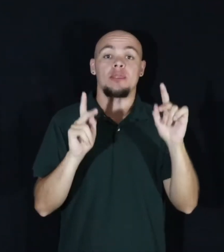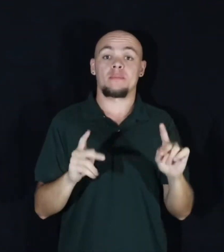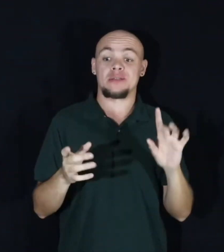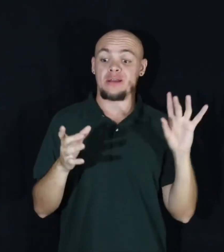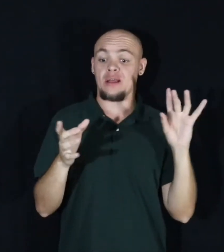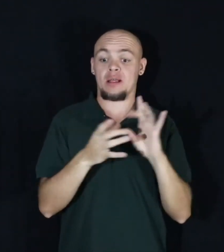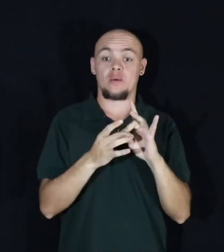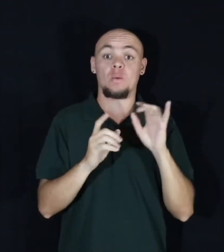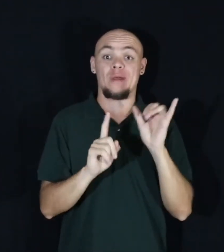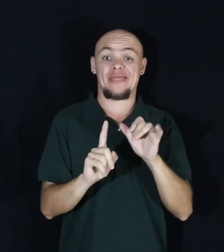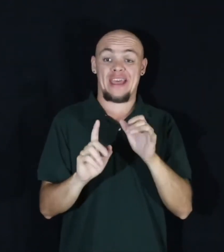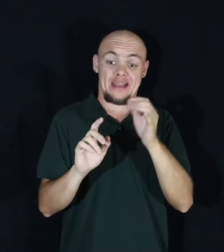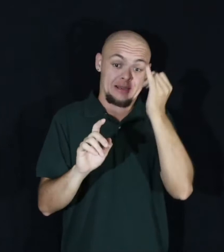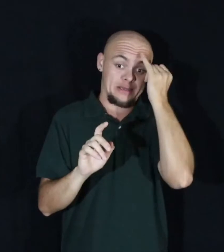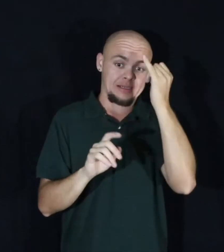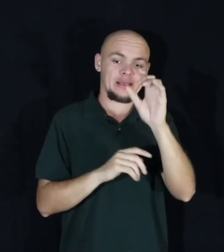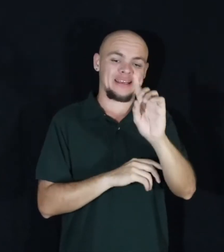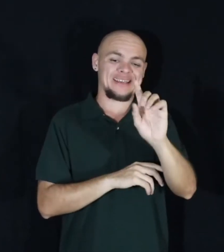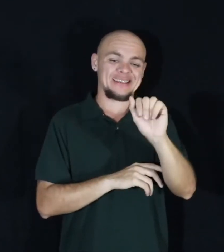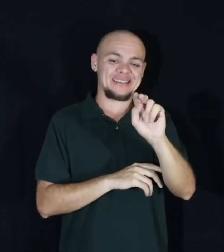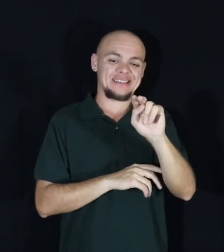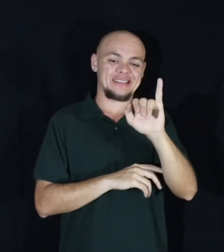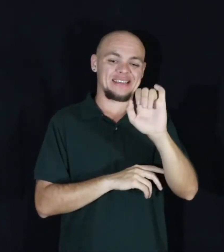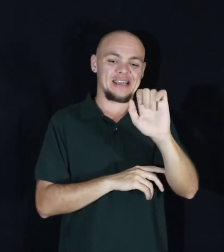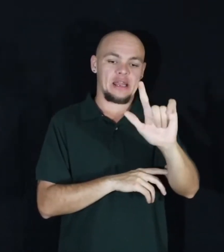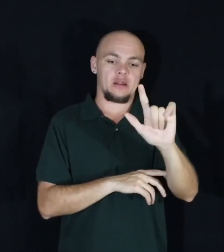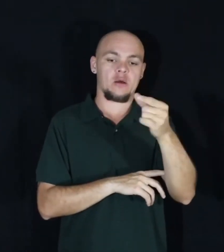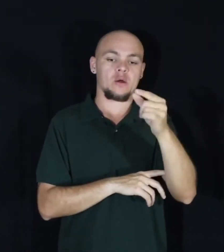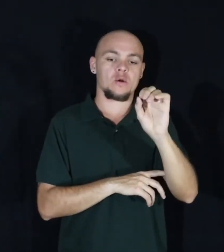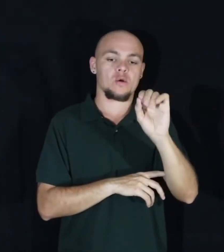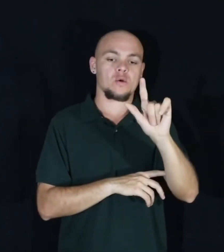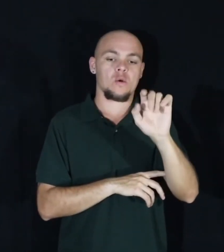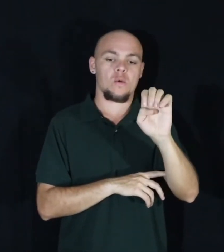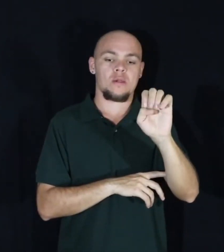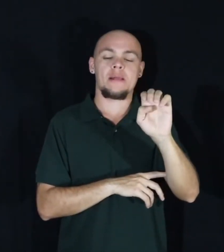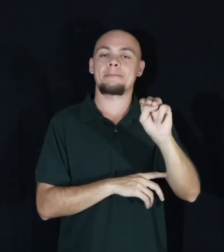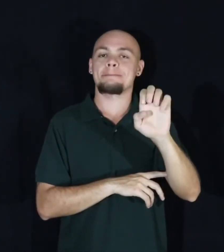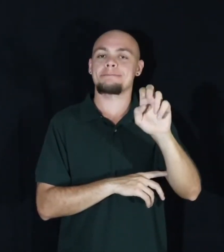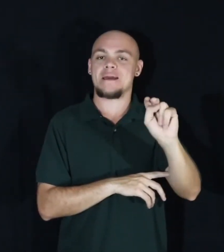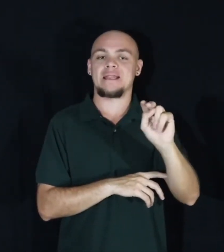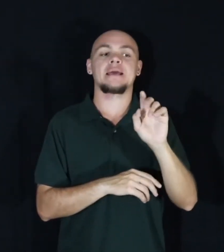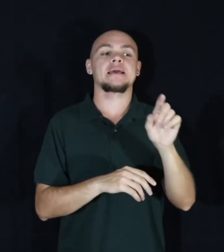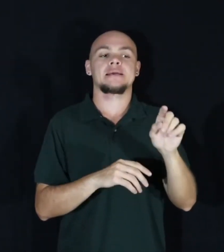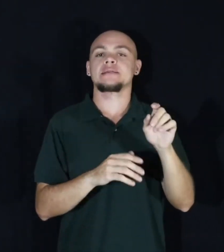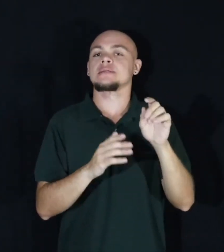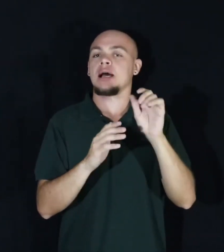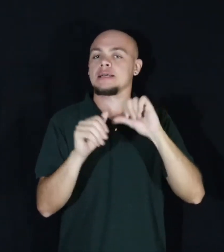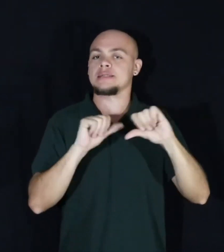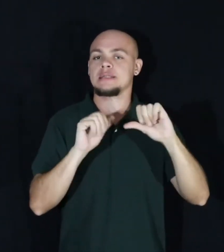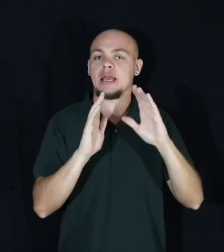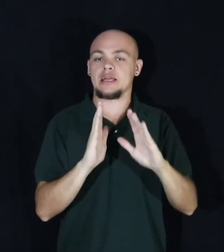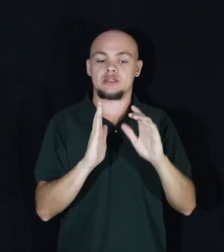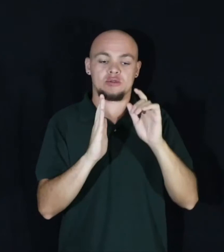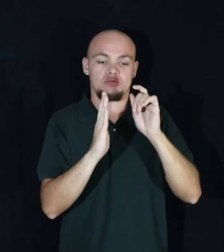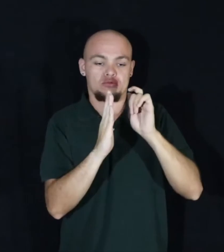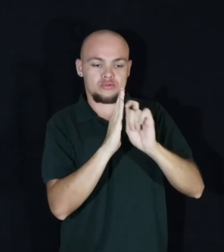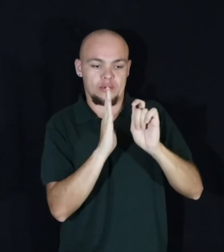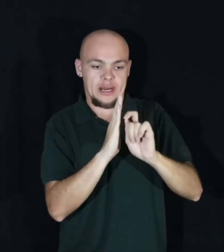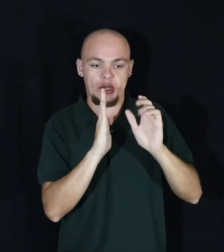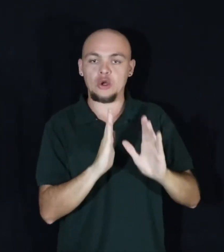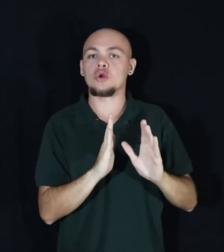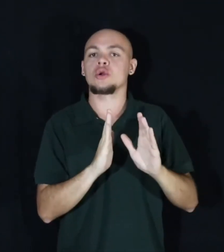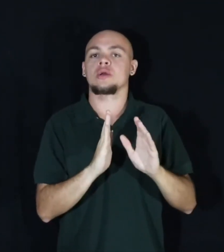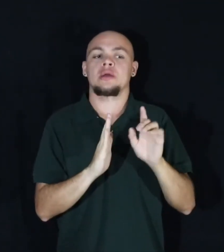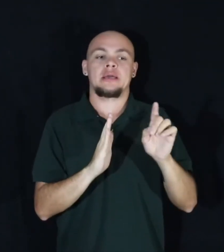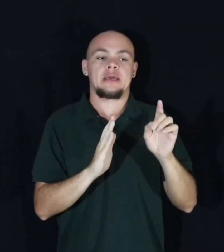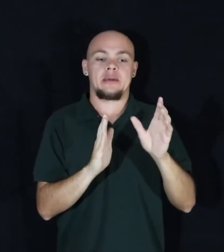emotional intelligence is Daniel Goleman, a science writer for the New York Times. In 1995, Goleman published his book,